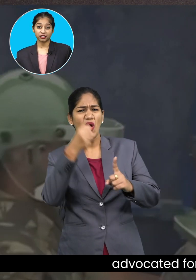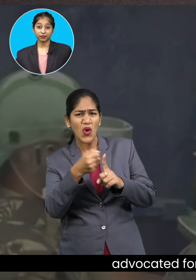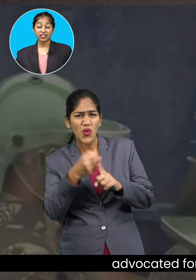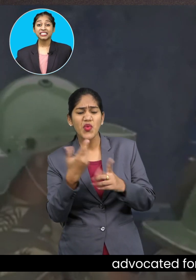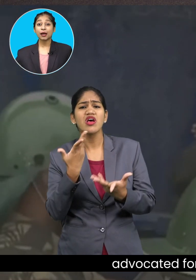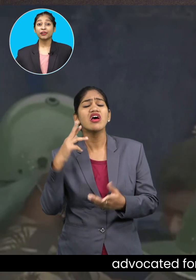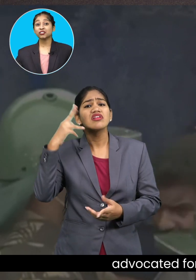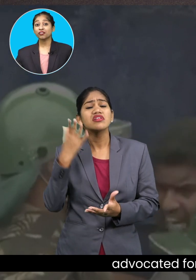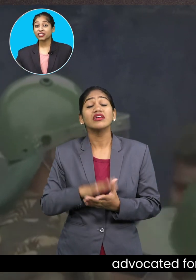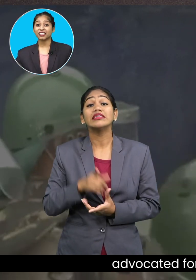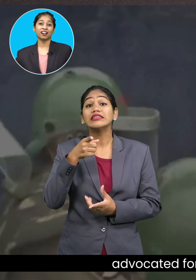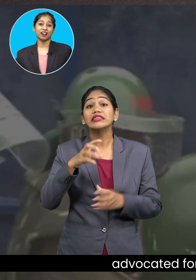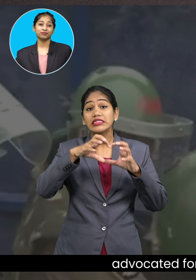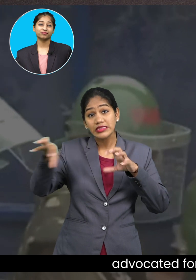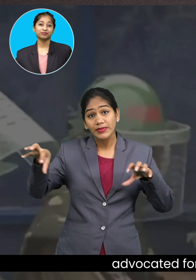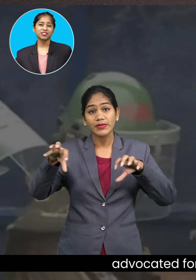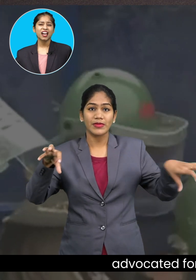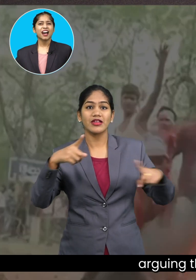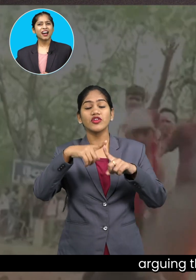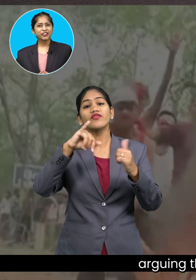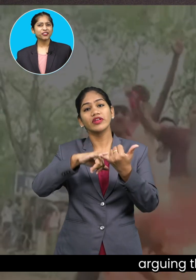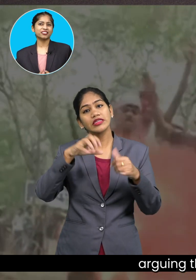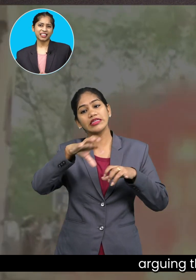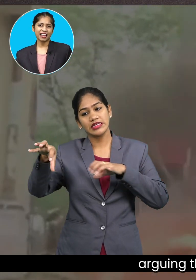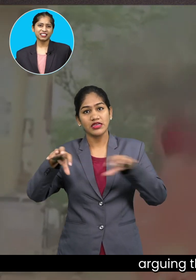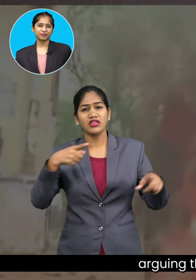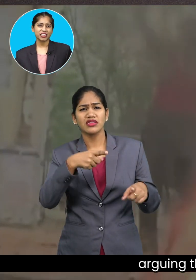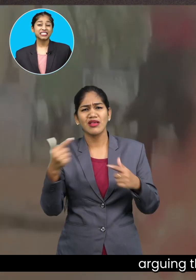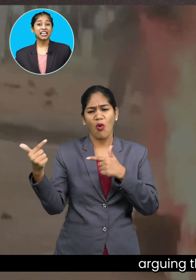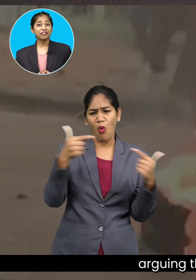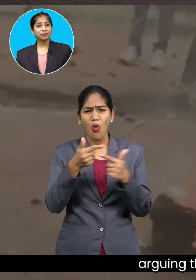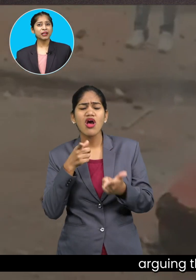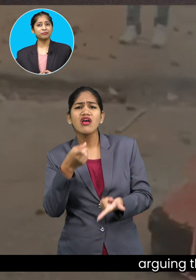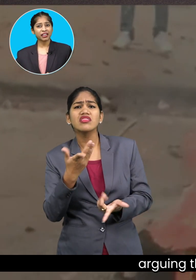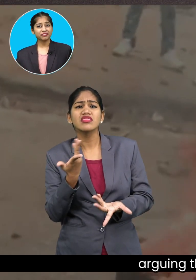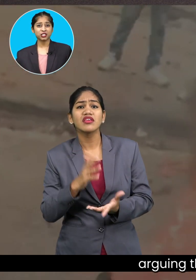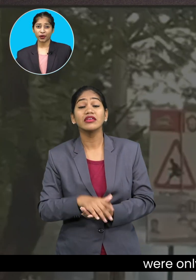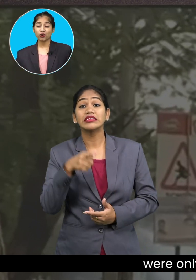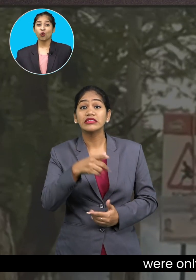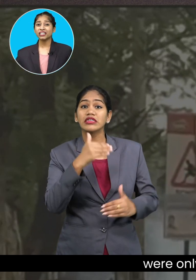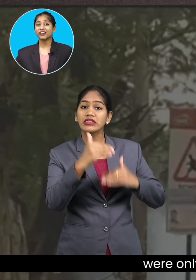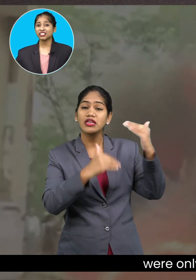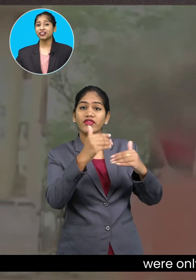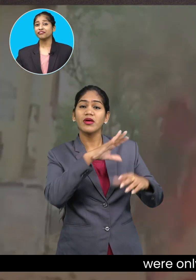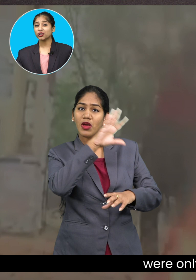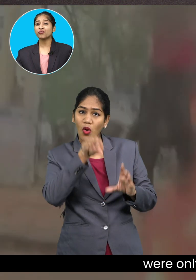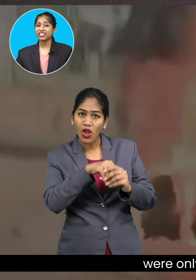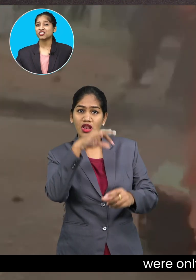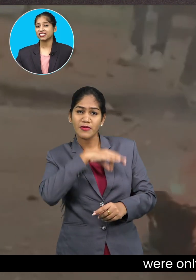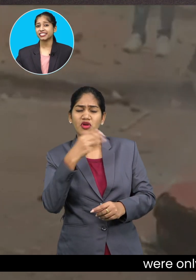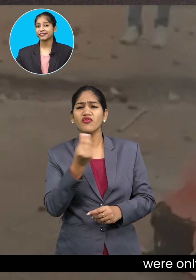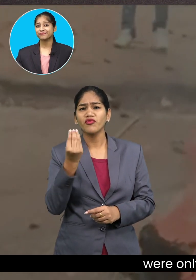advocated for the separation of Telangana, arguing that development benefits were only reaching a